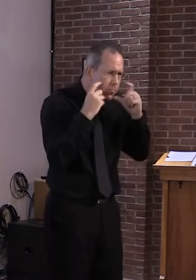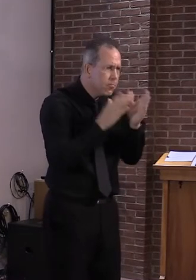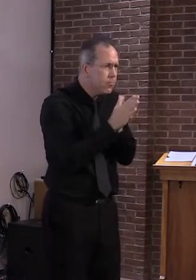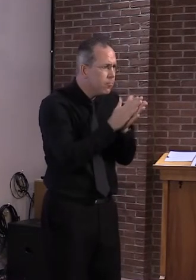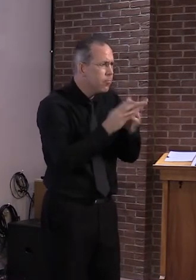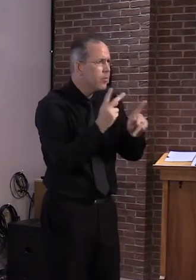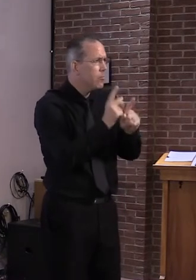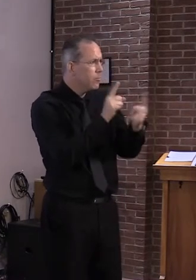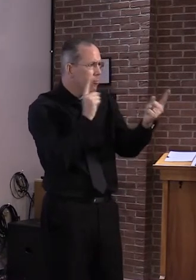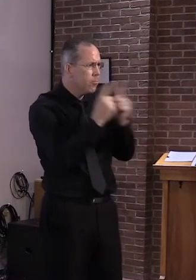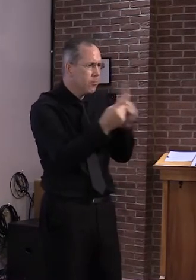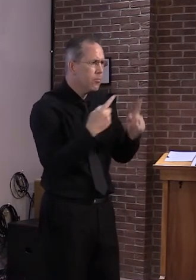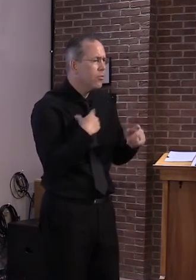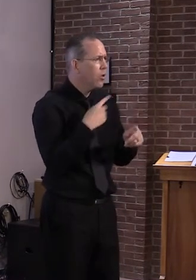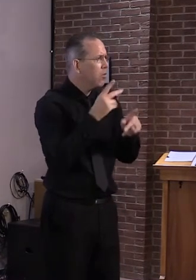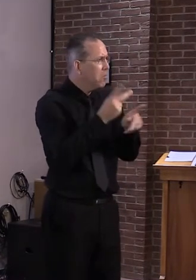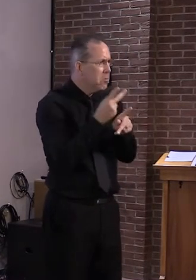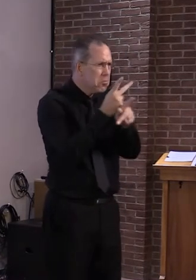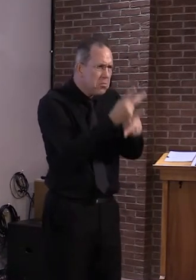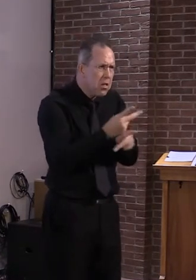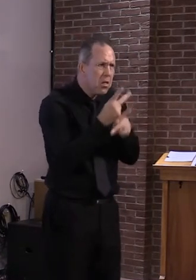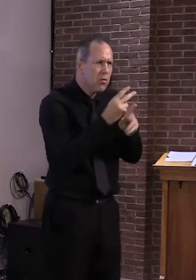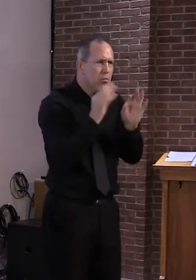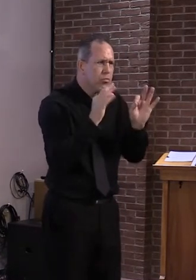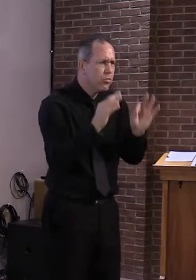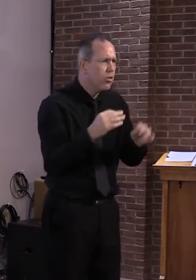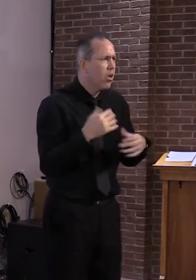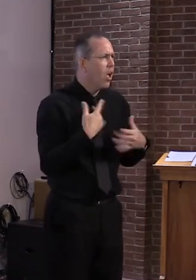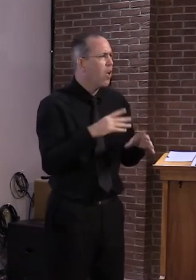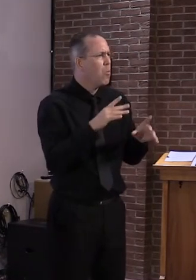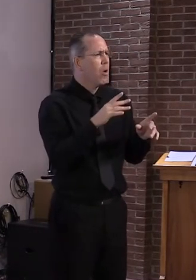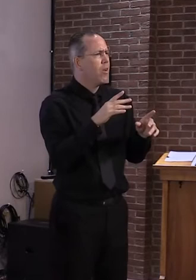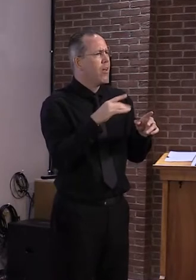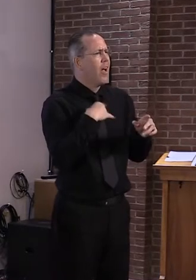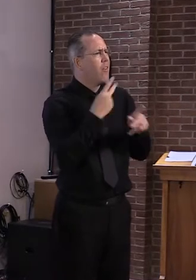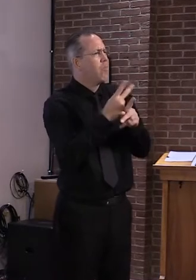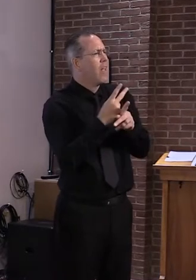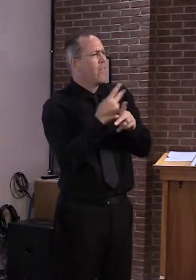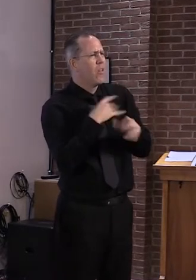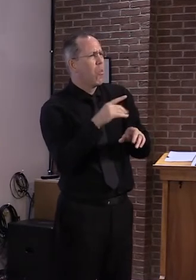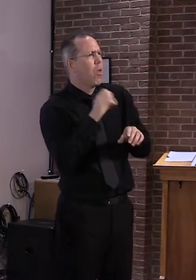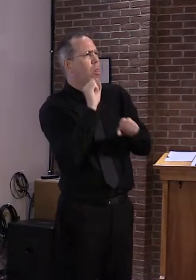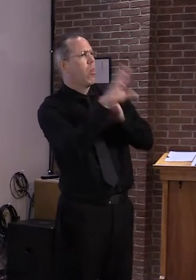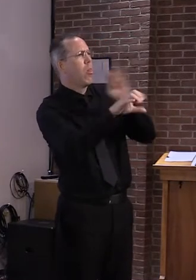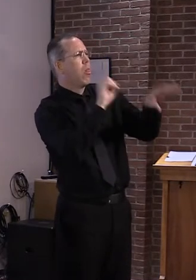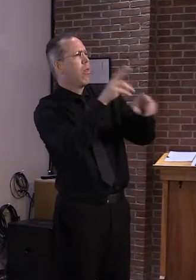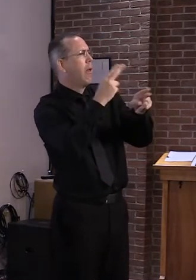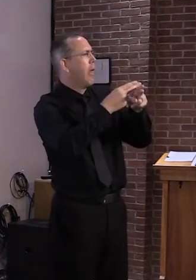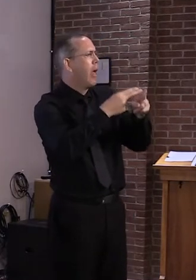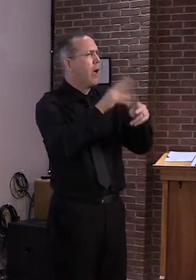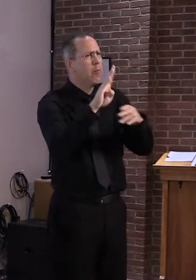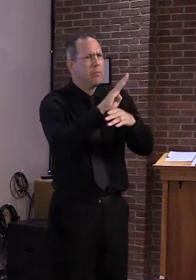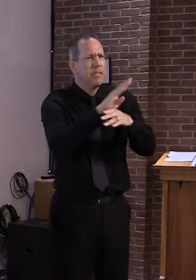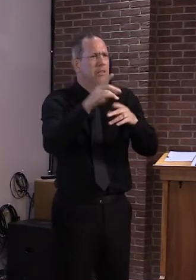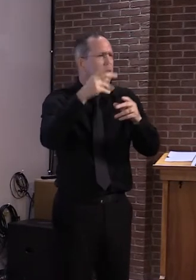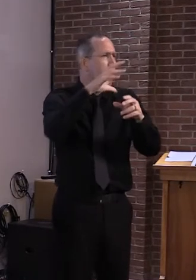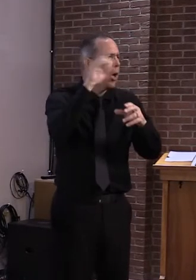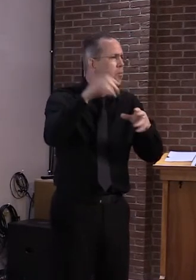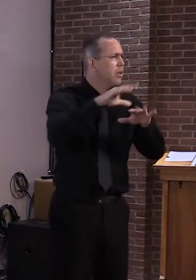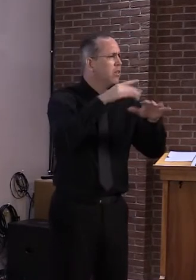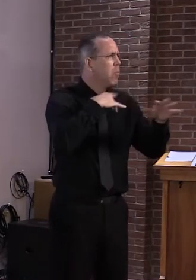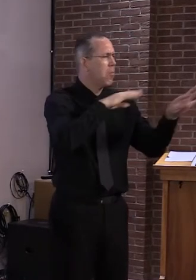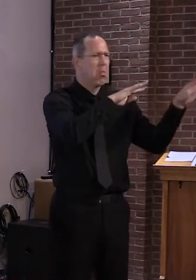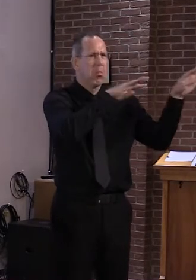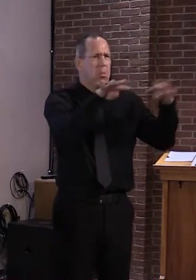very careful to avoid stigmatizing individuals or groups of individuals. That has been